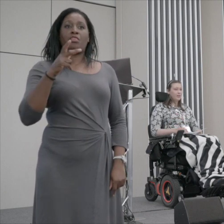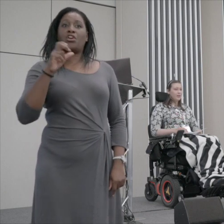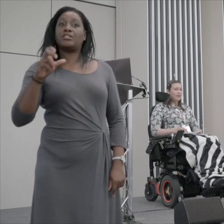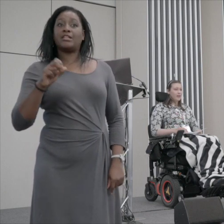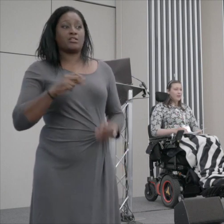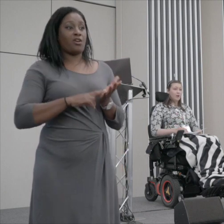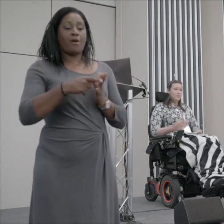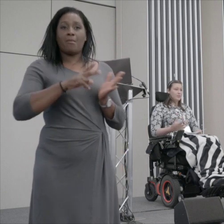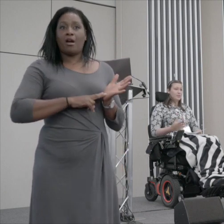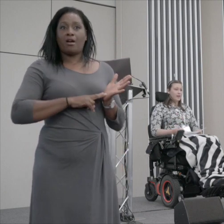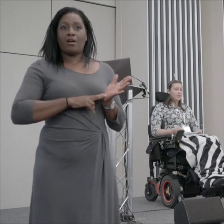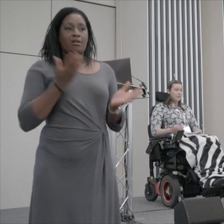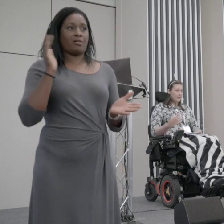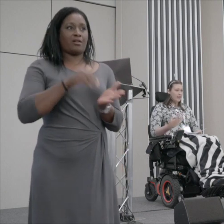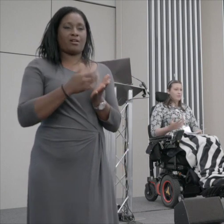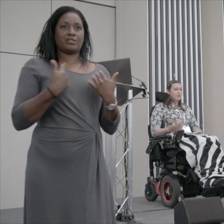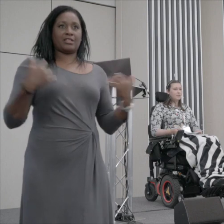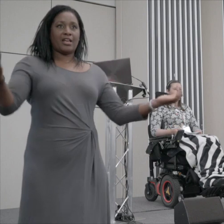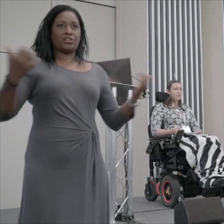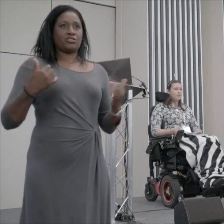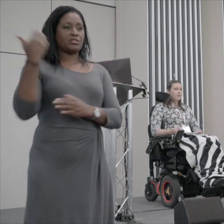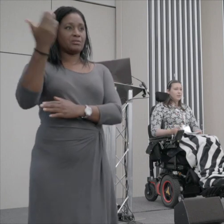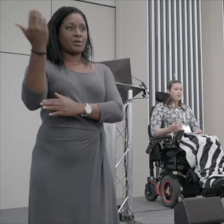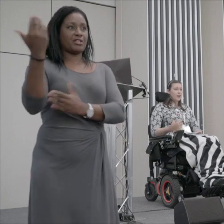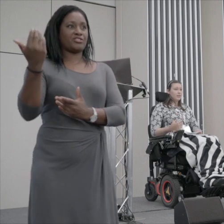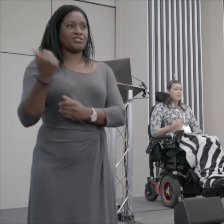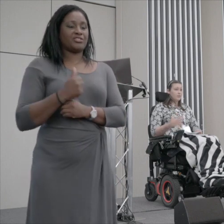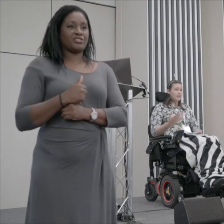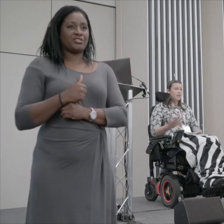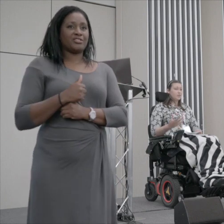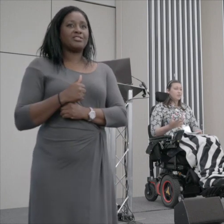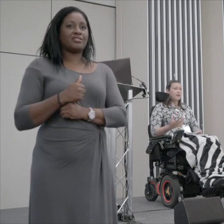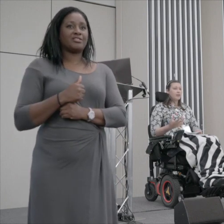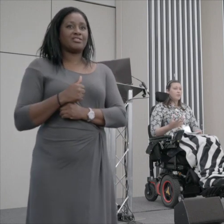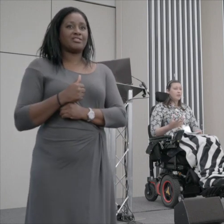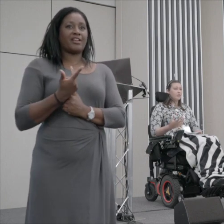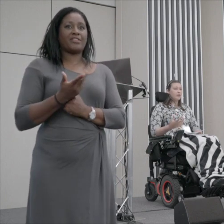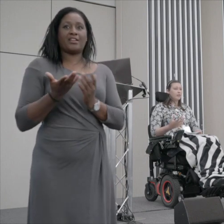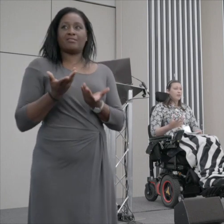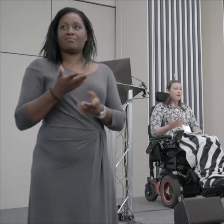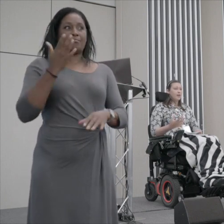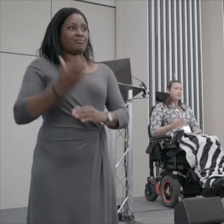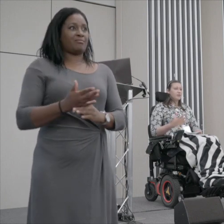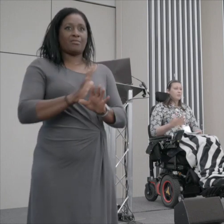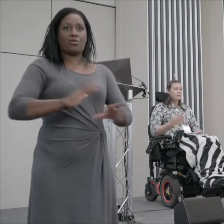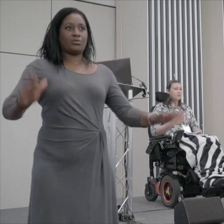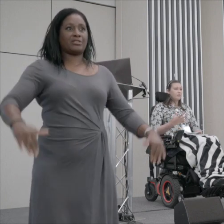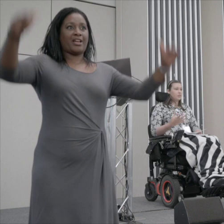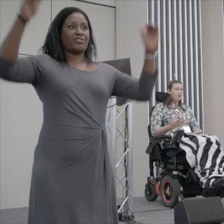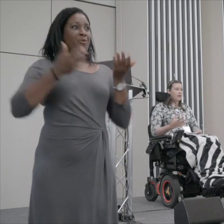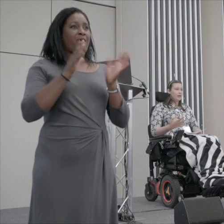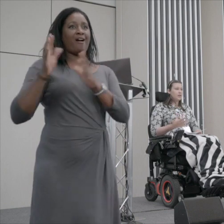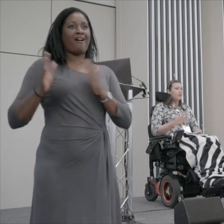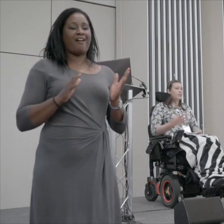November, I got up on stage and I gave my speech and ended to a standing ovation. And for someone that's